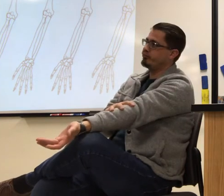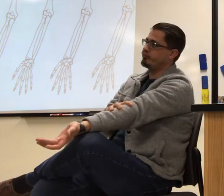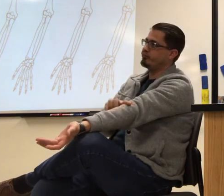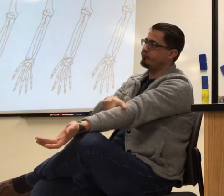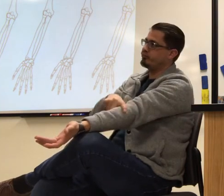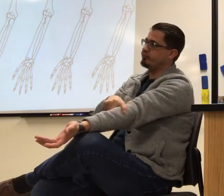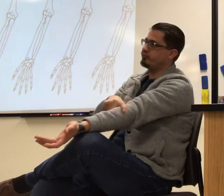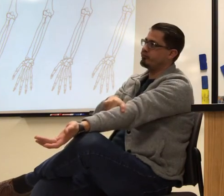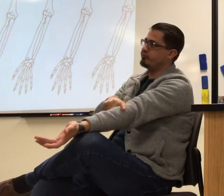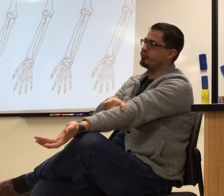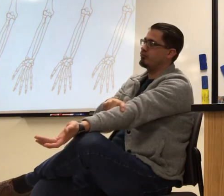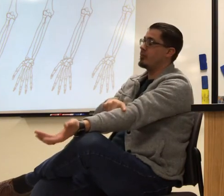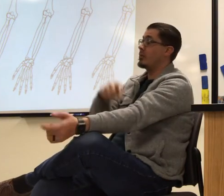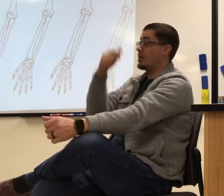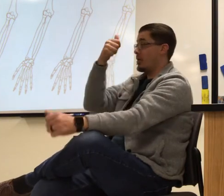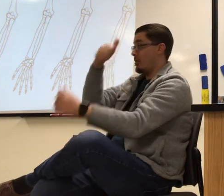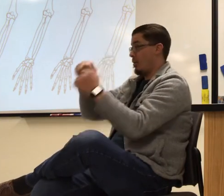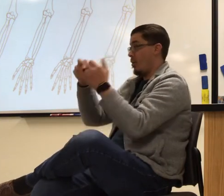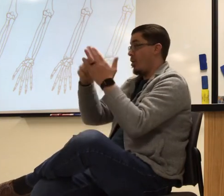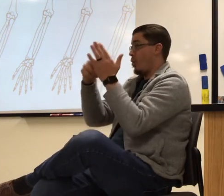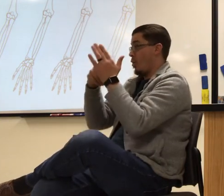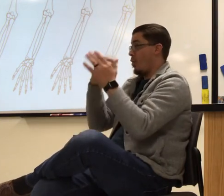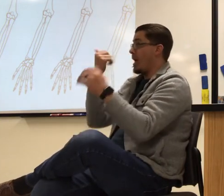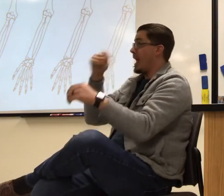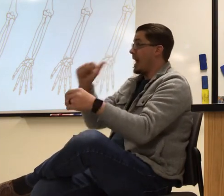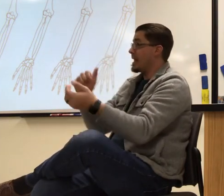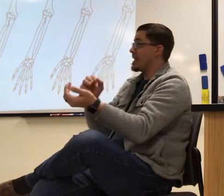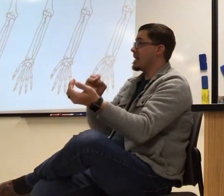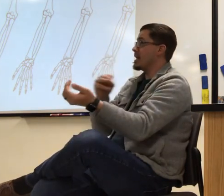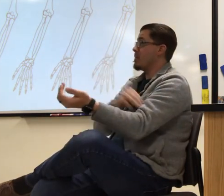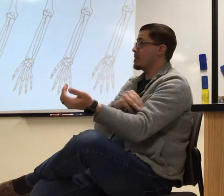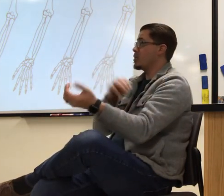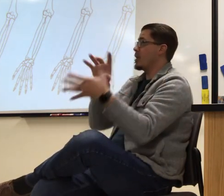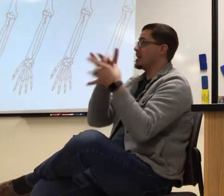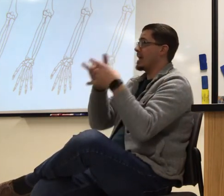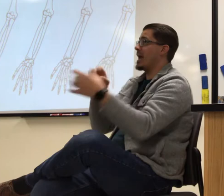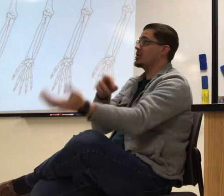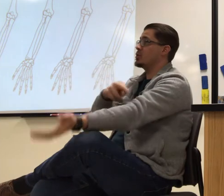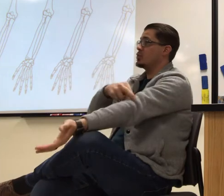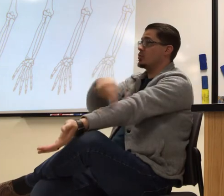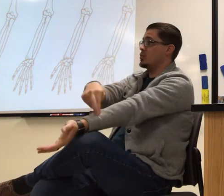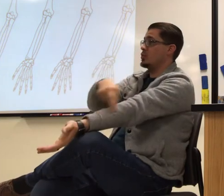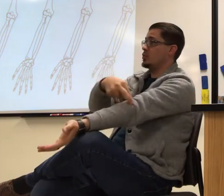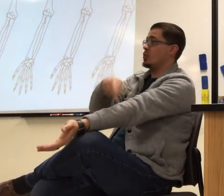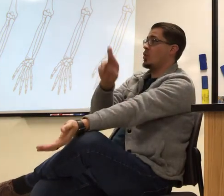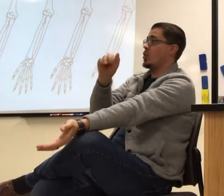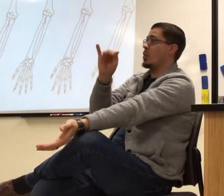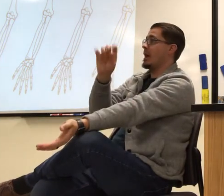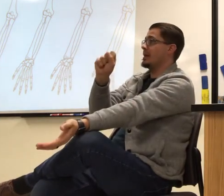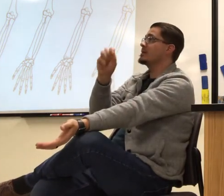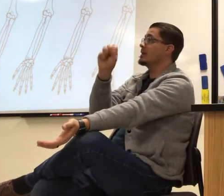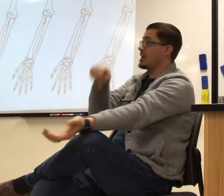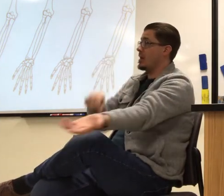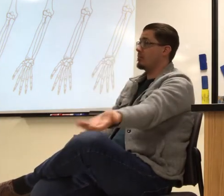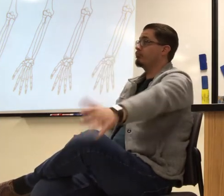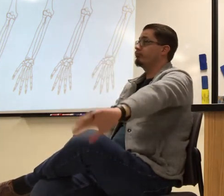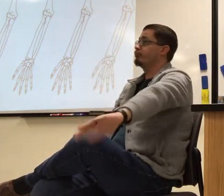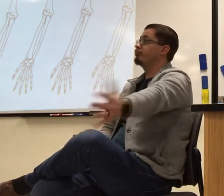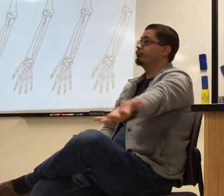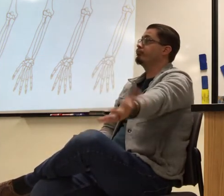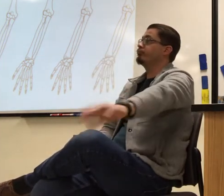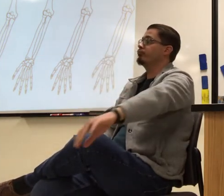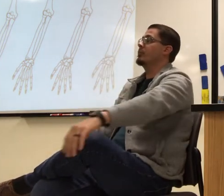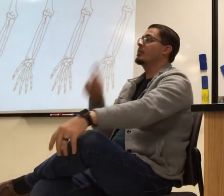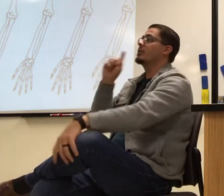And remember our rule. Any muscle that attaches to the radius can affect pronation or supination. This one pronates. So